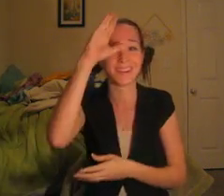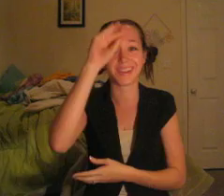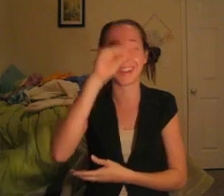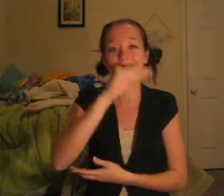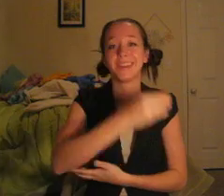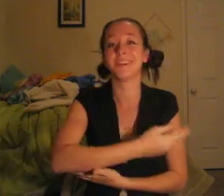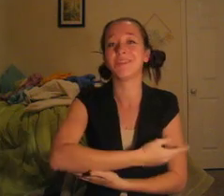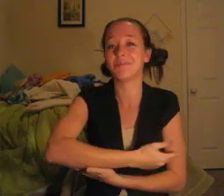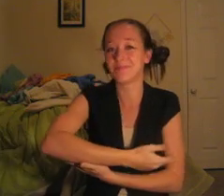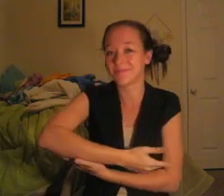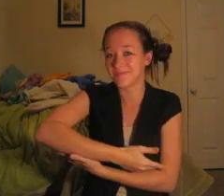Oh